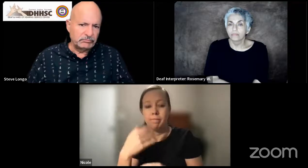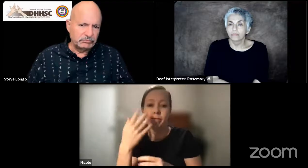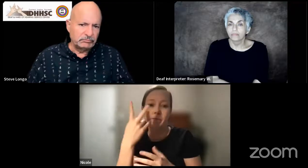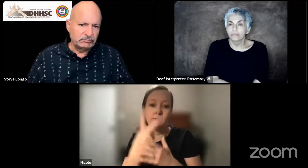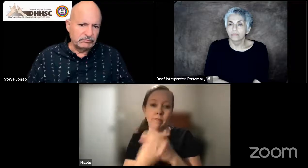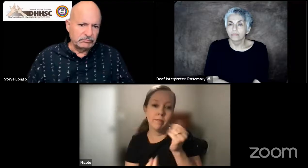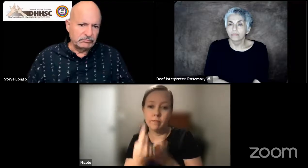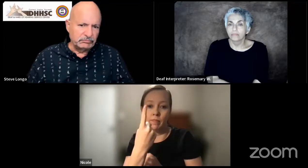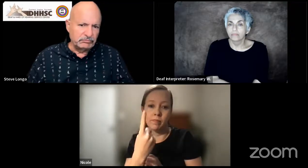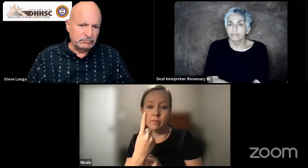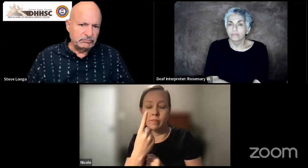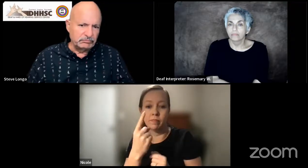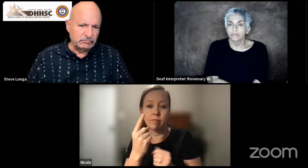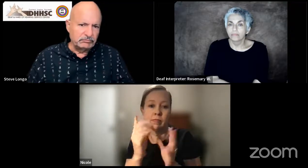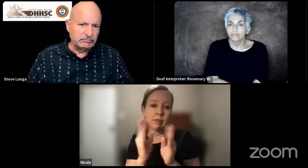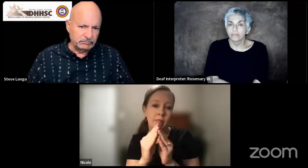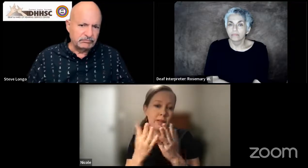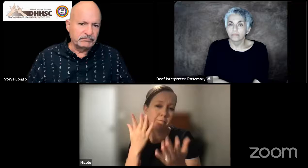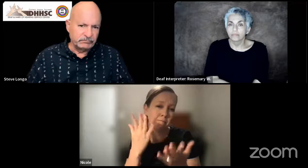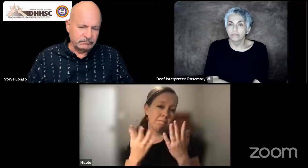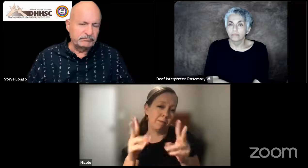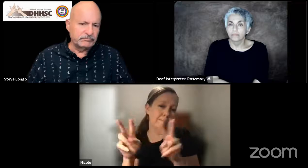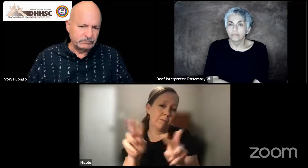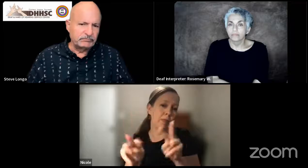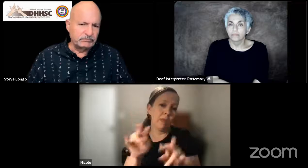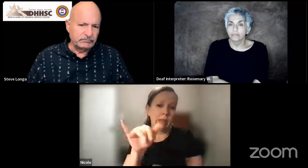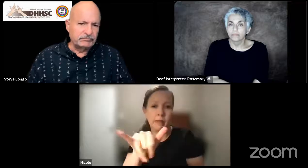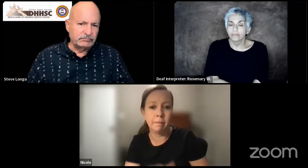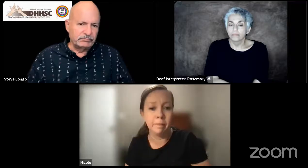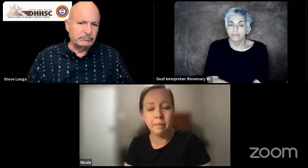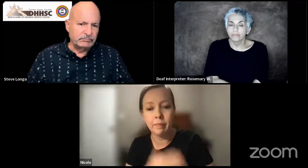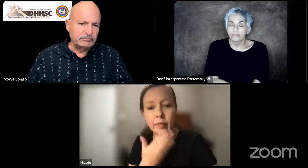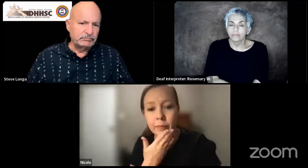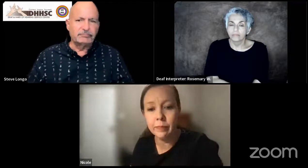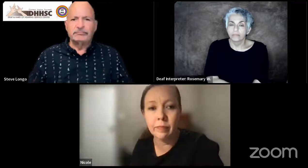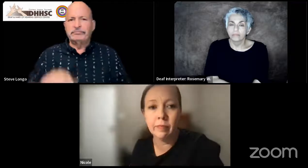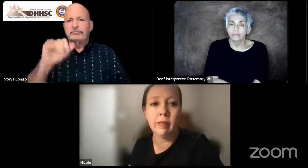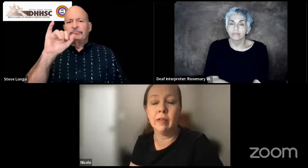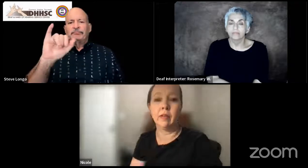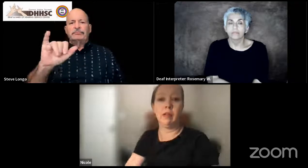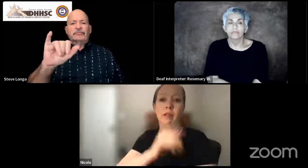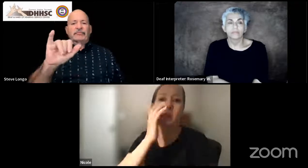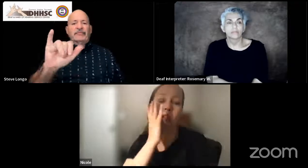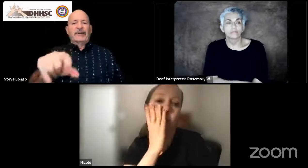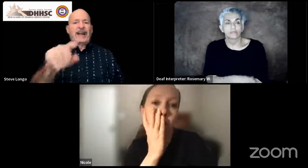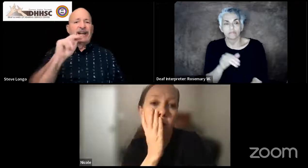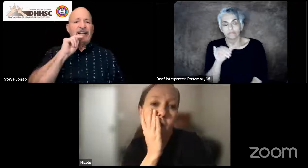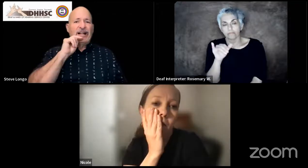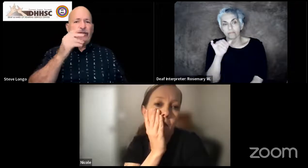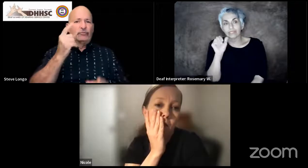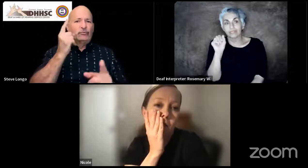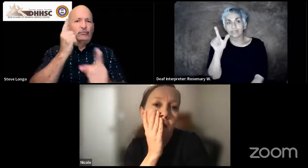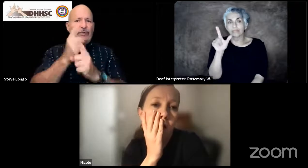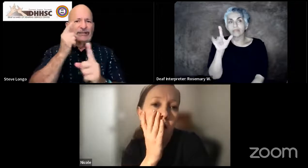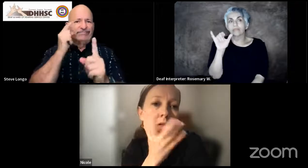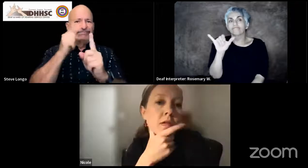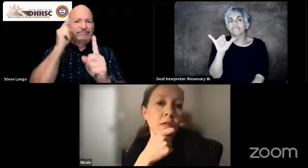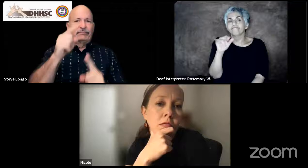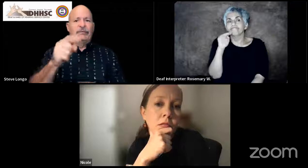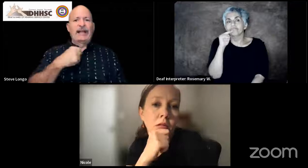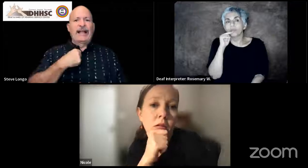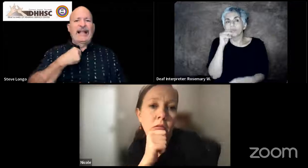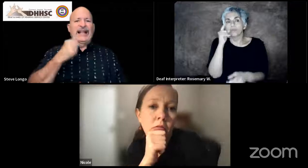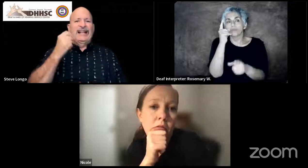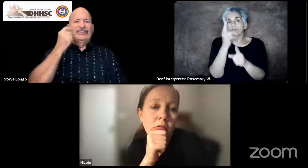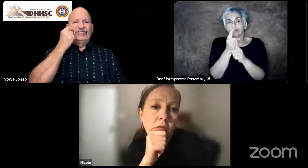have access to or join the meeting. But it would be nice to see some kind of hybrid fashion in terms of meeting approach.